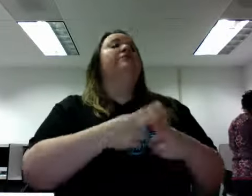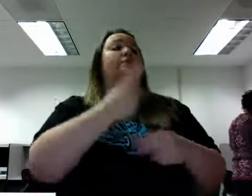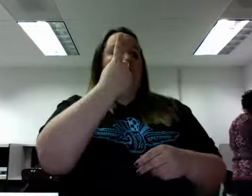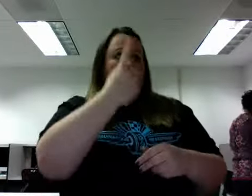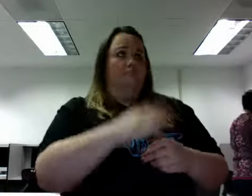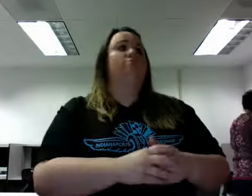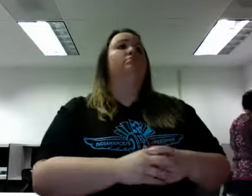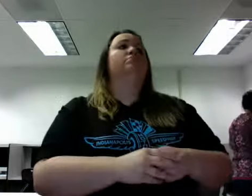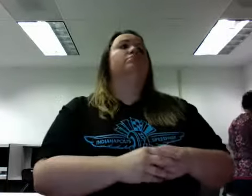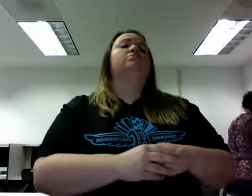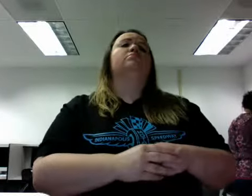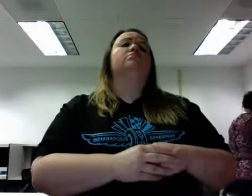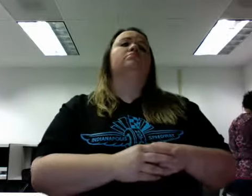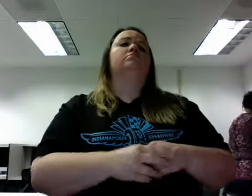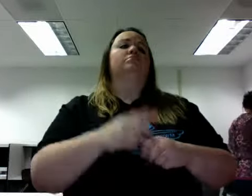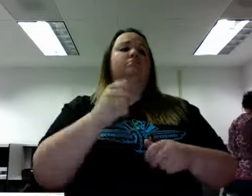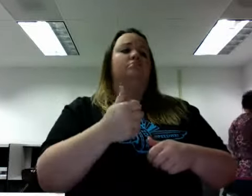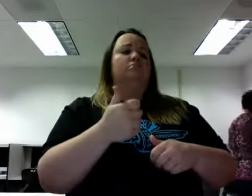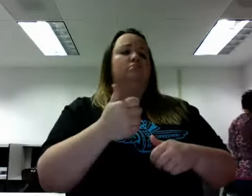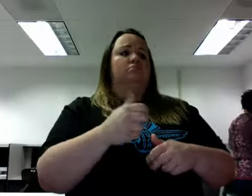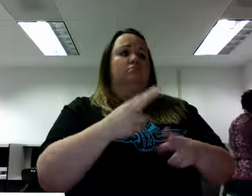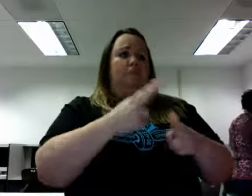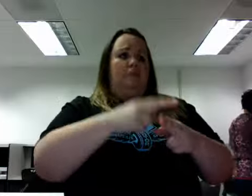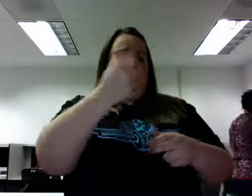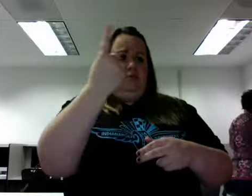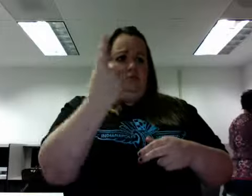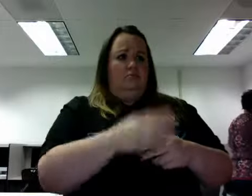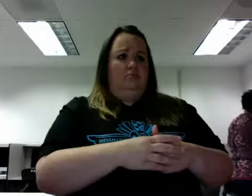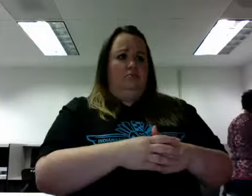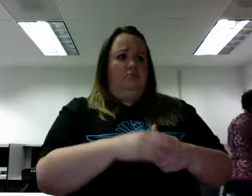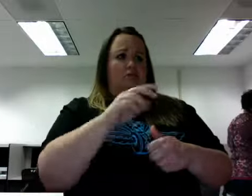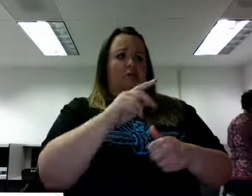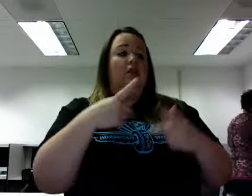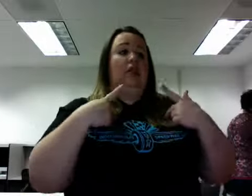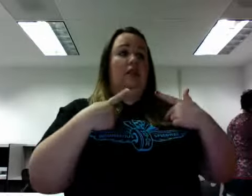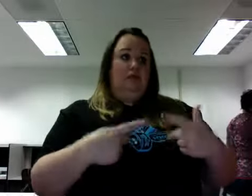skeletal system. Name another one. Okay, the lungs are protected.